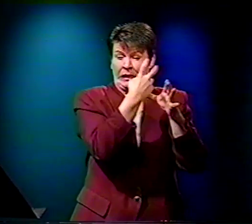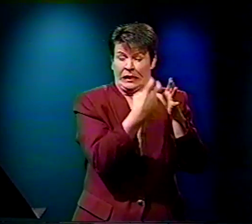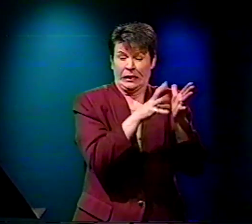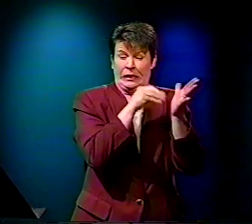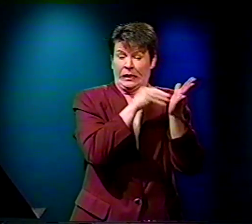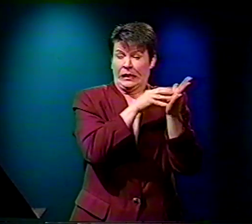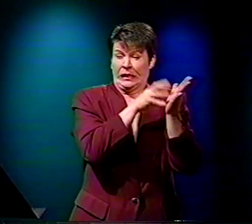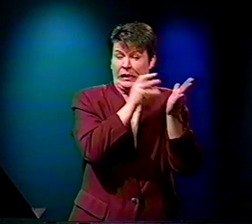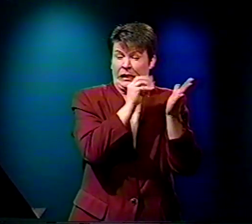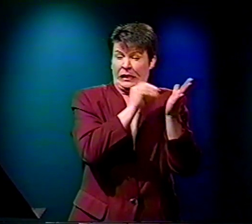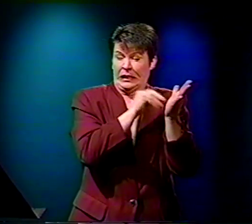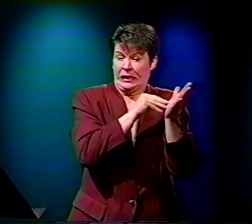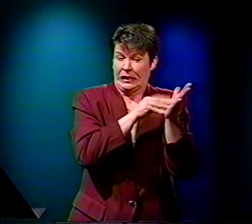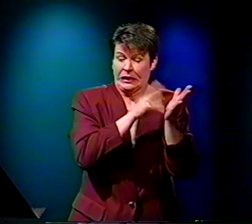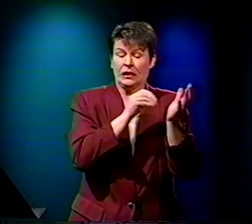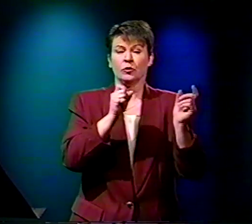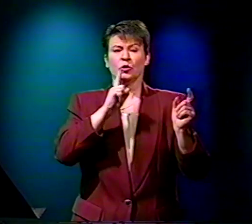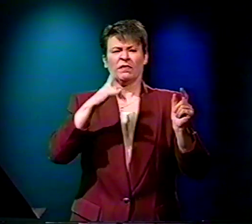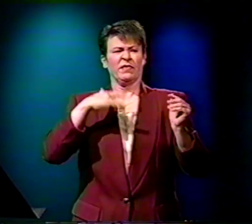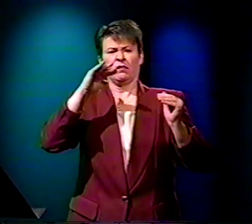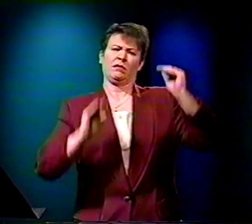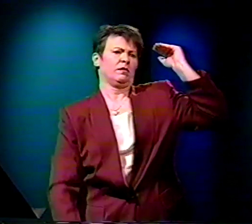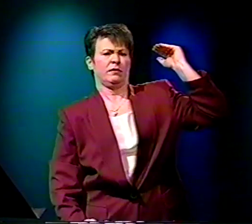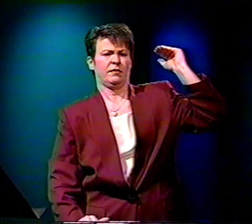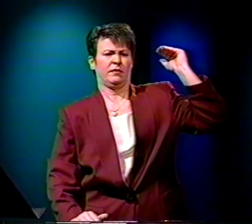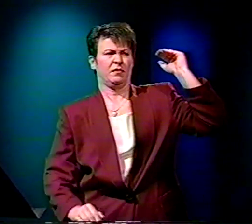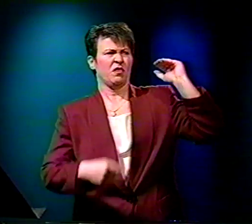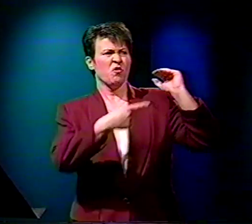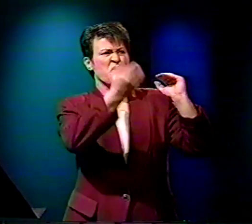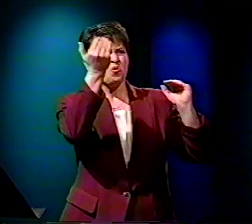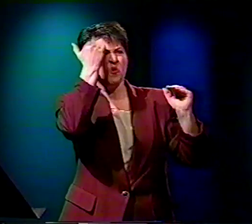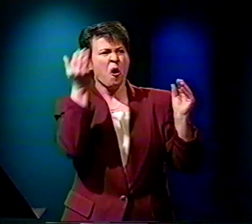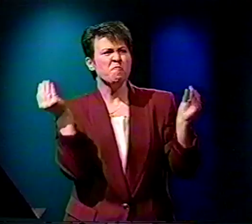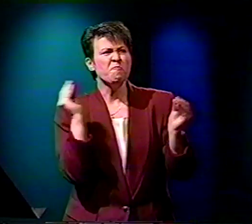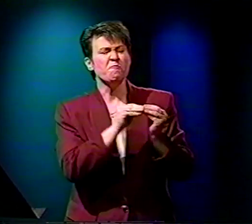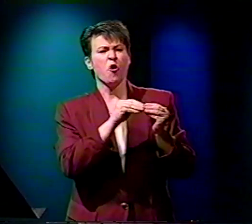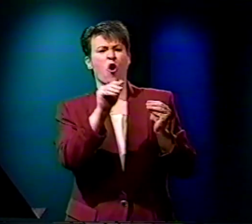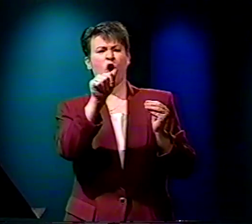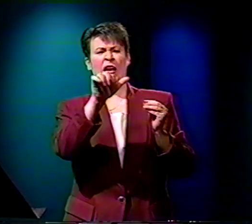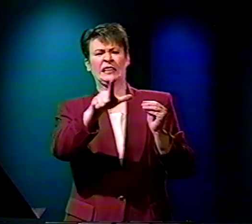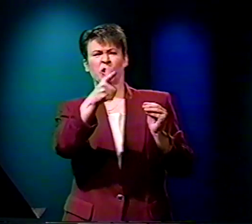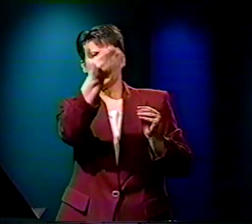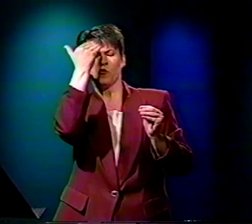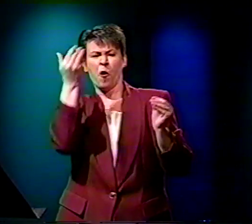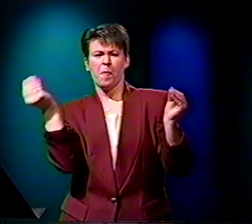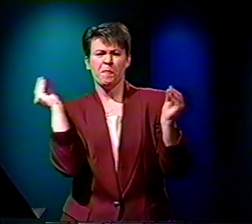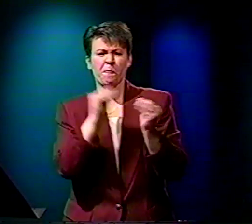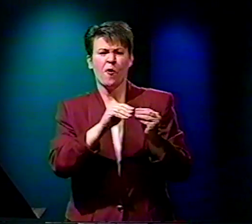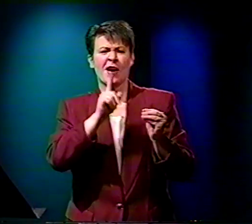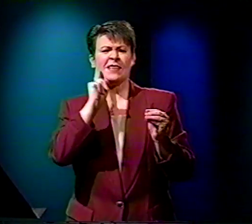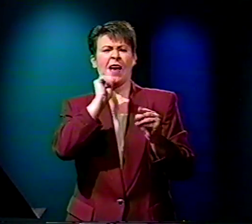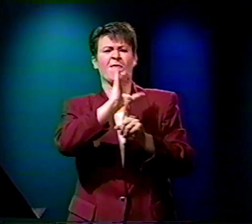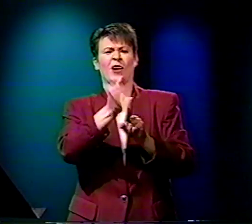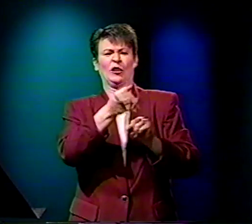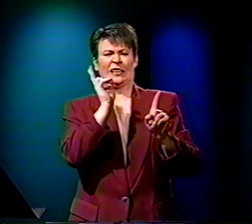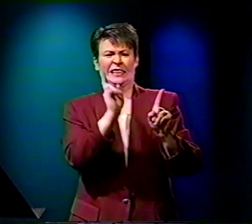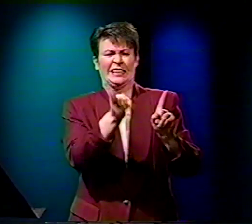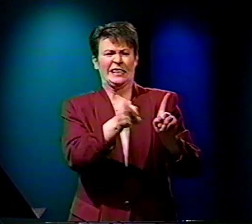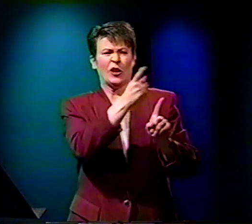this studying and they become so involved in learning everything there is to know about interpreters. And yet deaf people know absolutely nothing. And so they feel like deaf